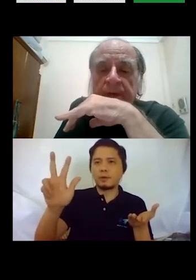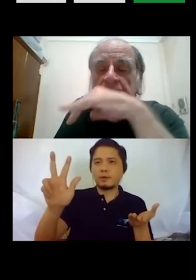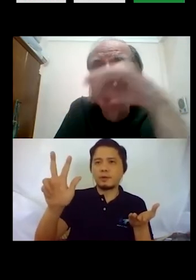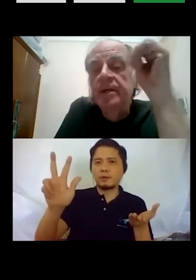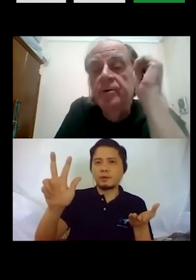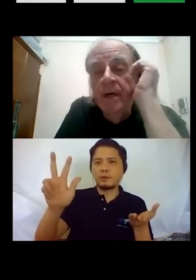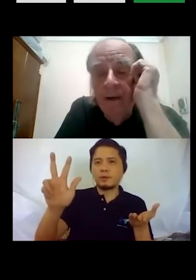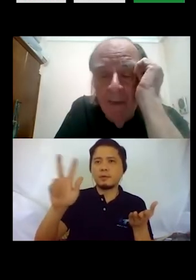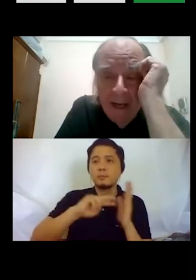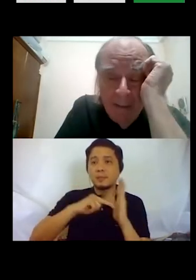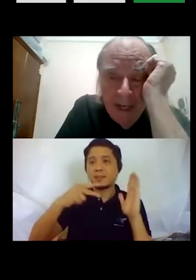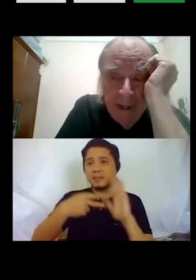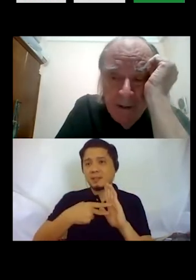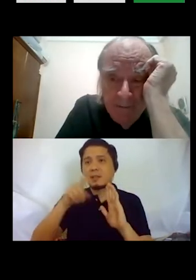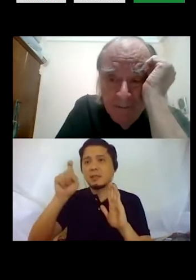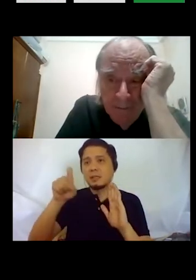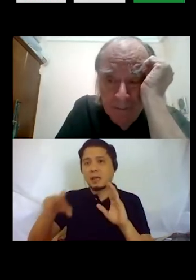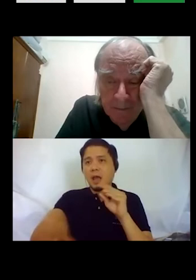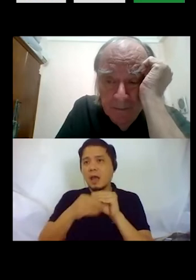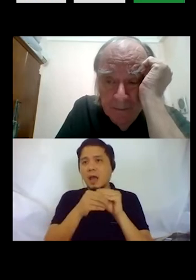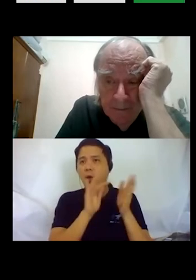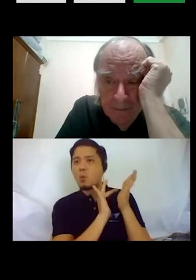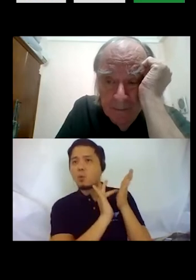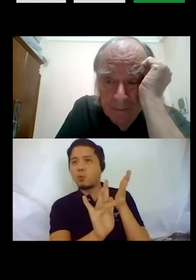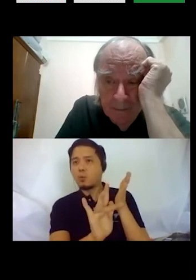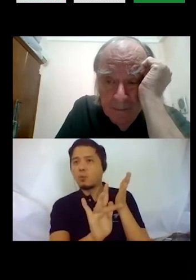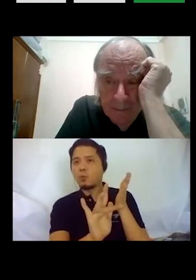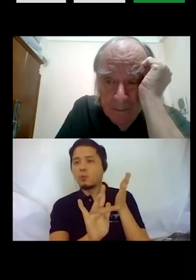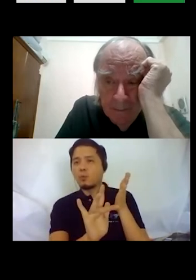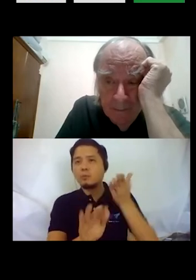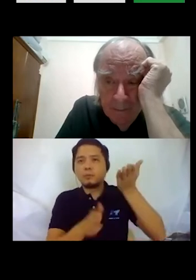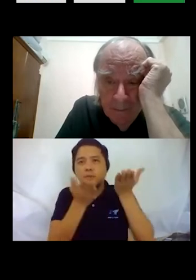Okay, which means we need to add a blank page